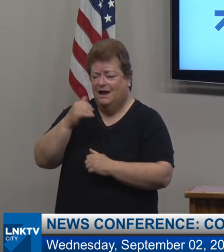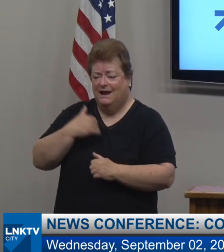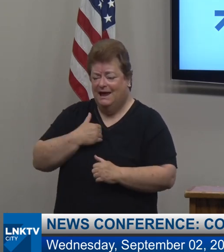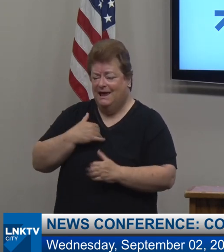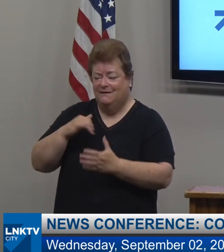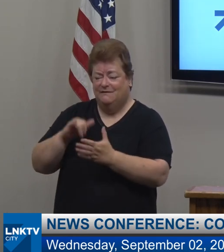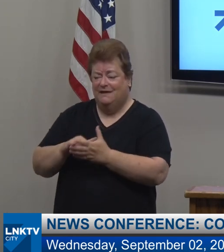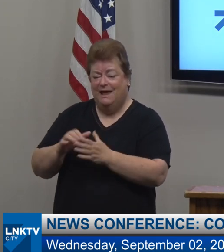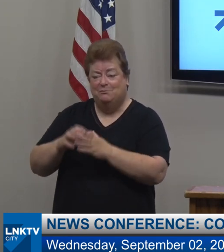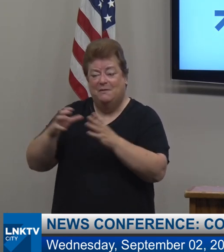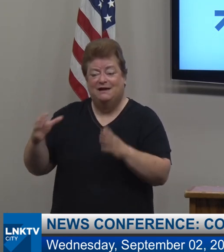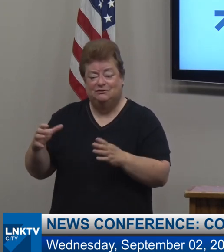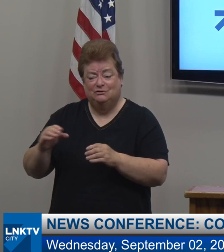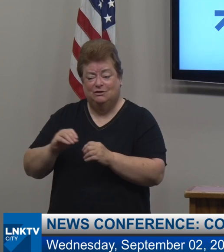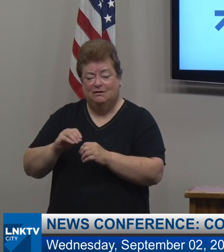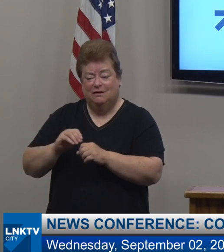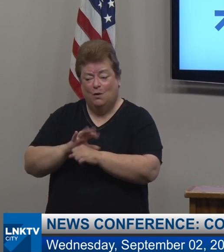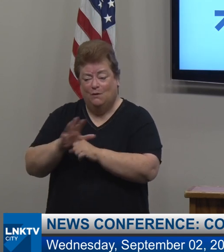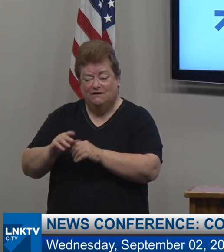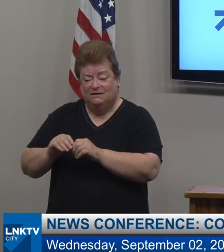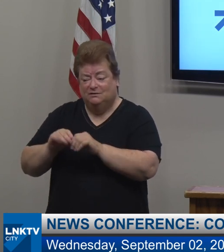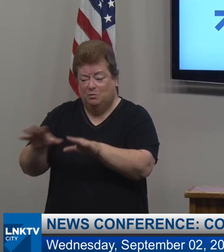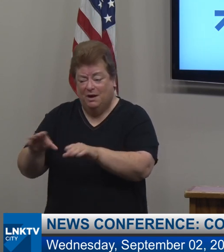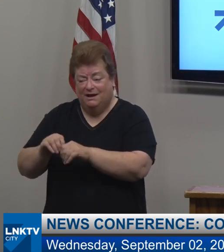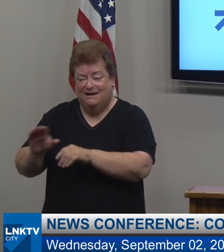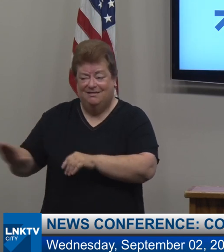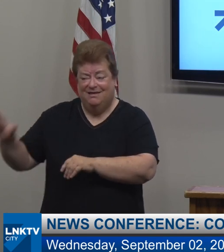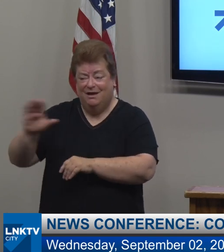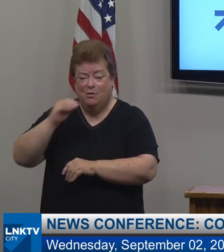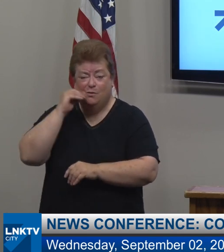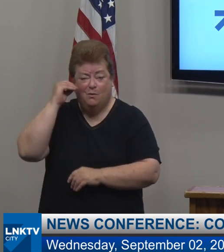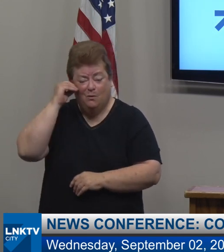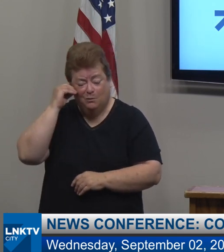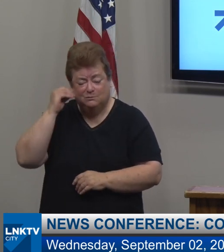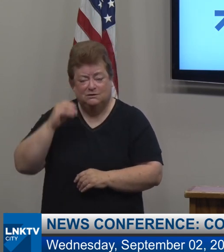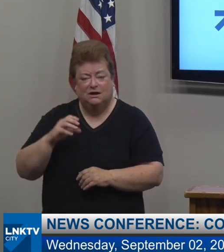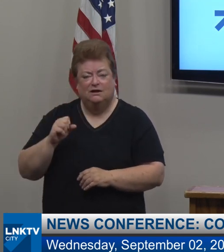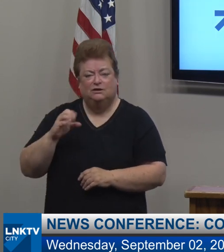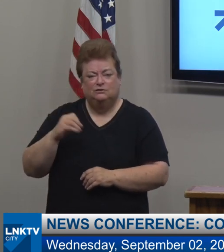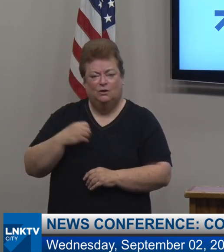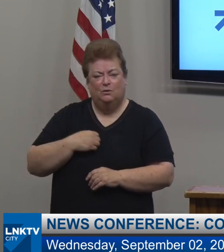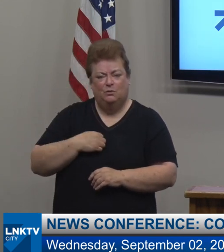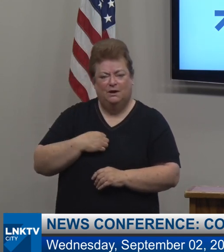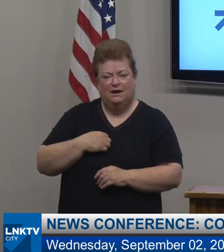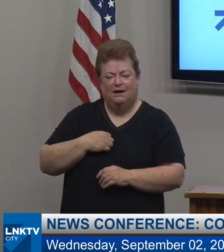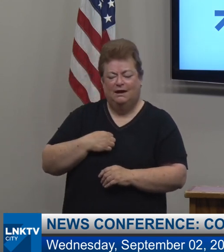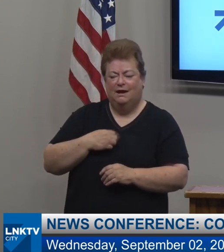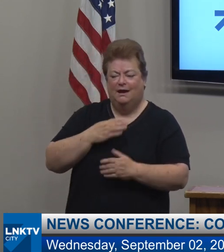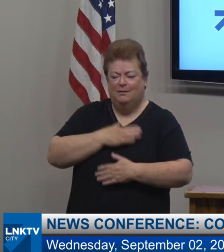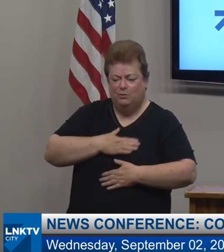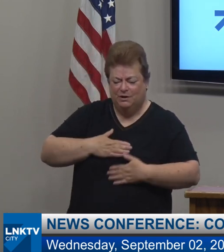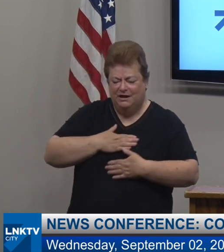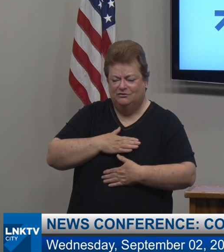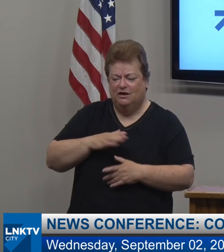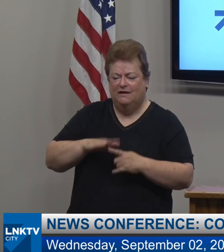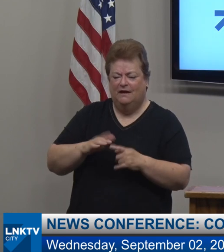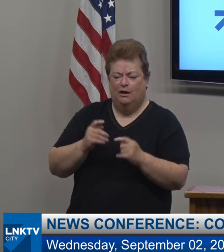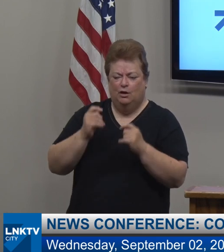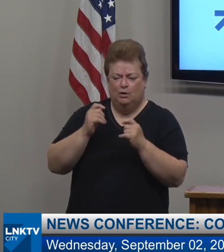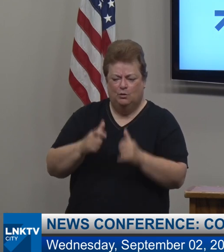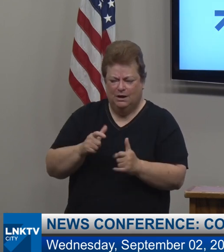of COVID in their communities. And this is a learning process for them. And we recognize that. And we appreciate their quick